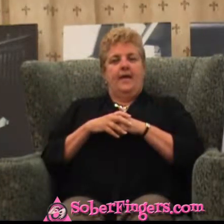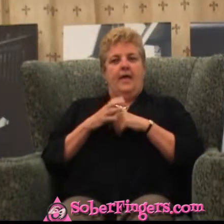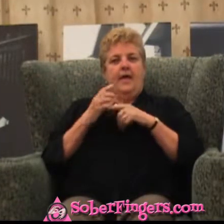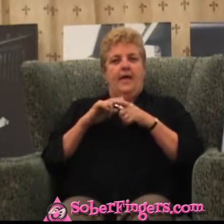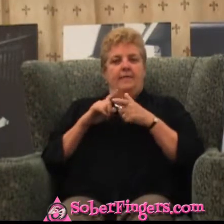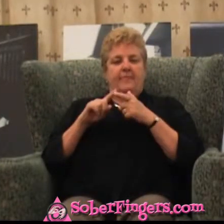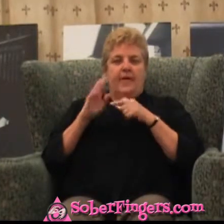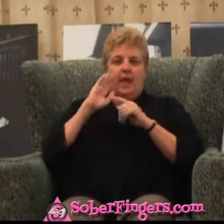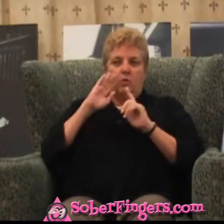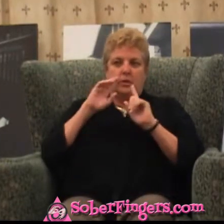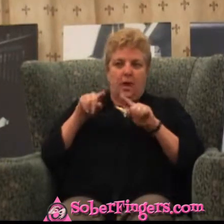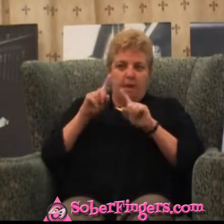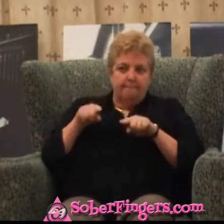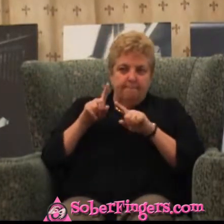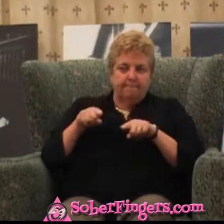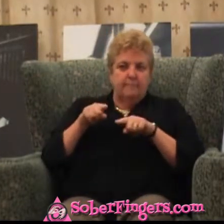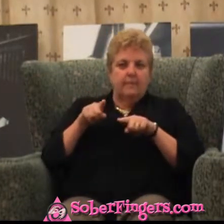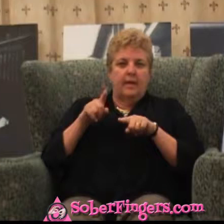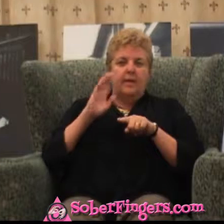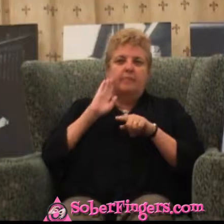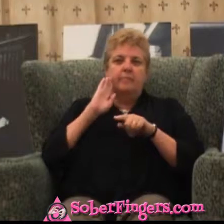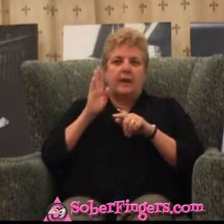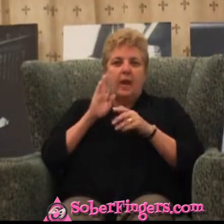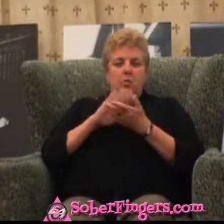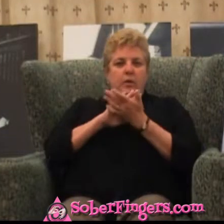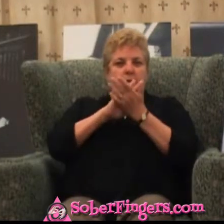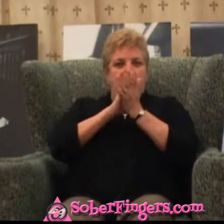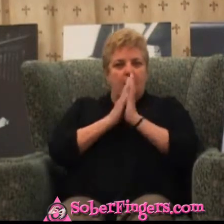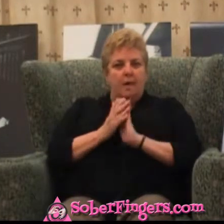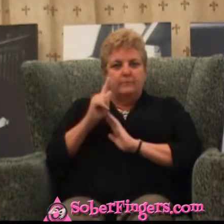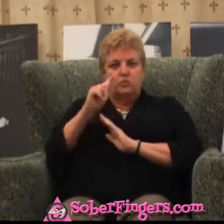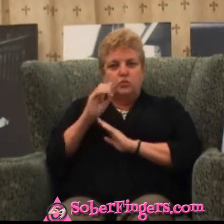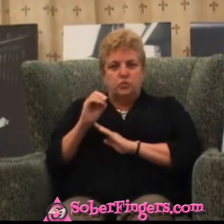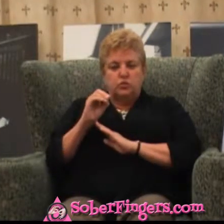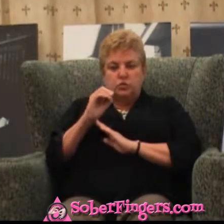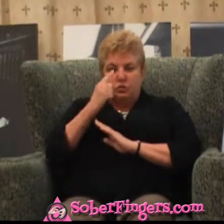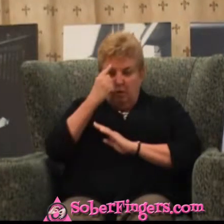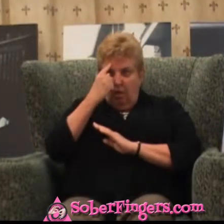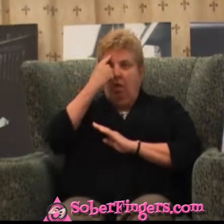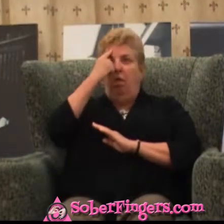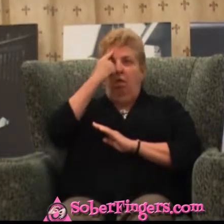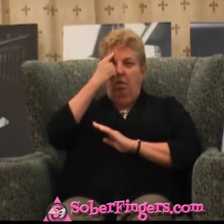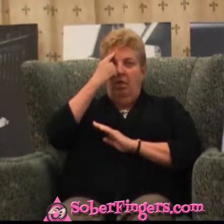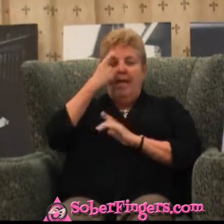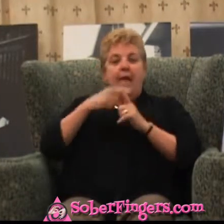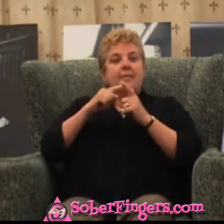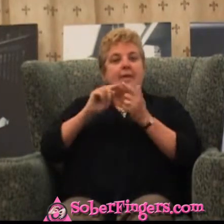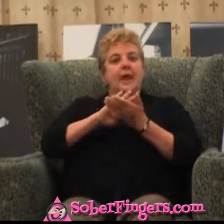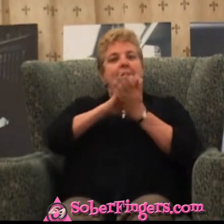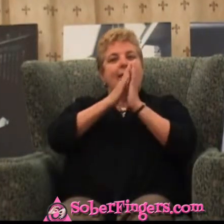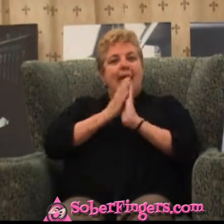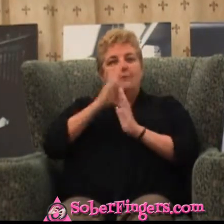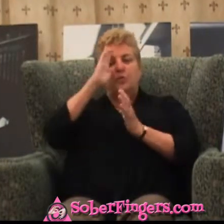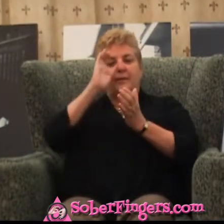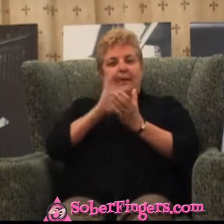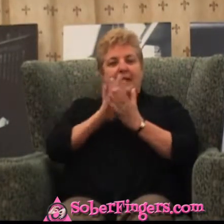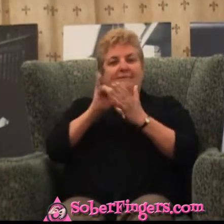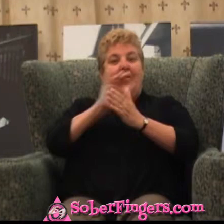come to, and then I would come to believe that a power greater than myself could restore